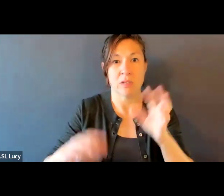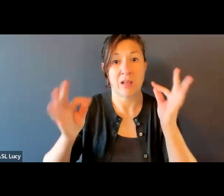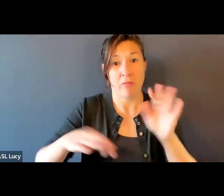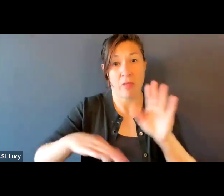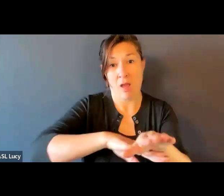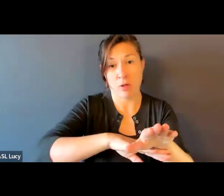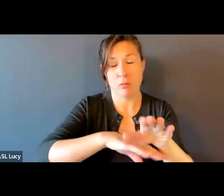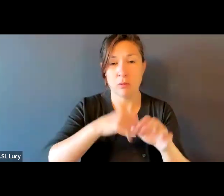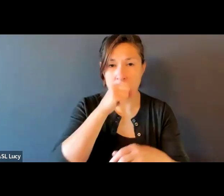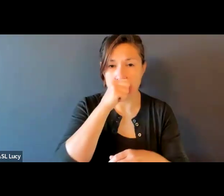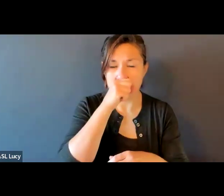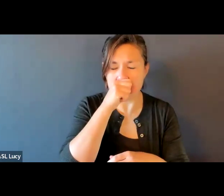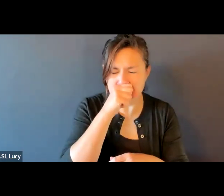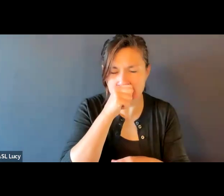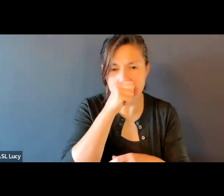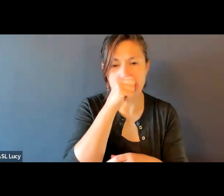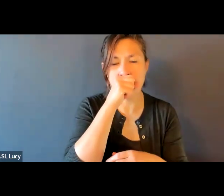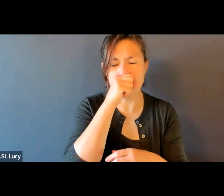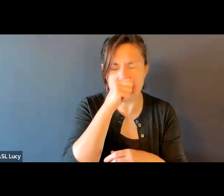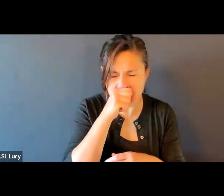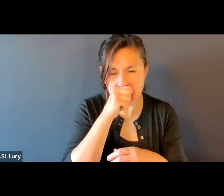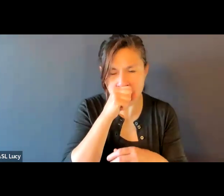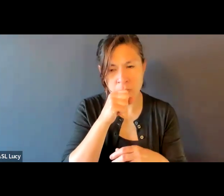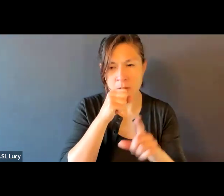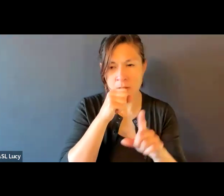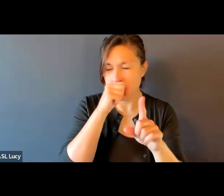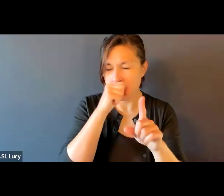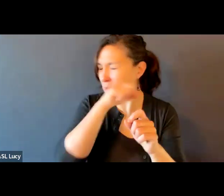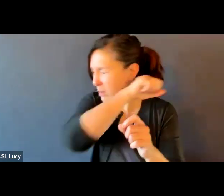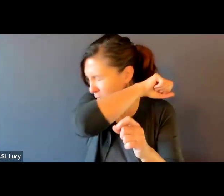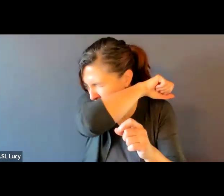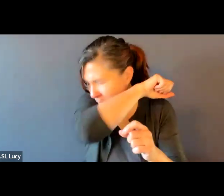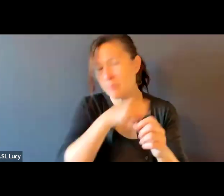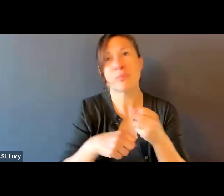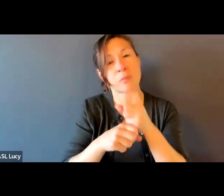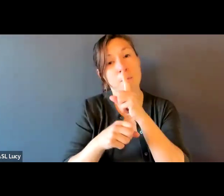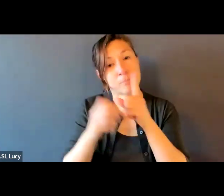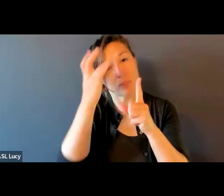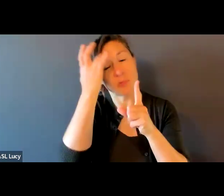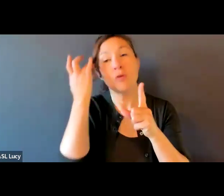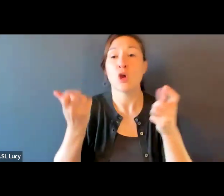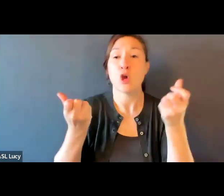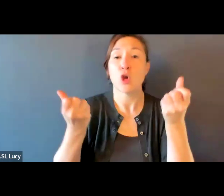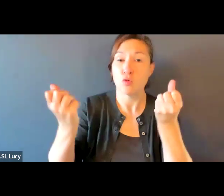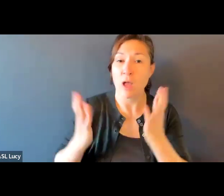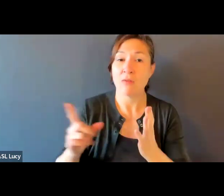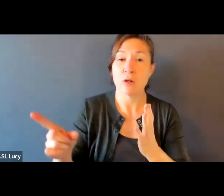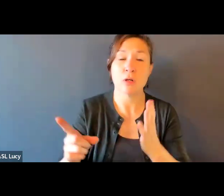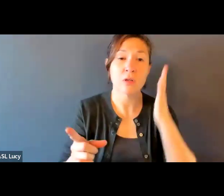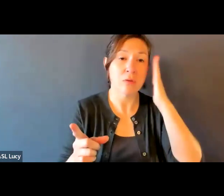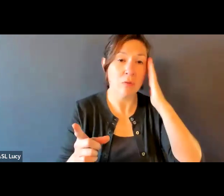sure that that drivers, and particularly new drivers, are onboarded so that they have a knowledge of how to be able to use the